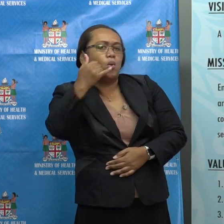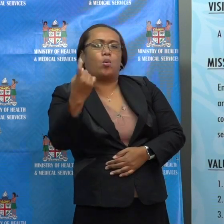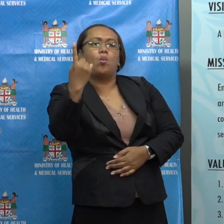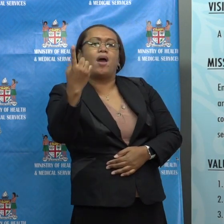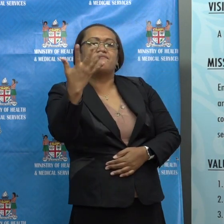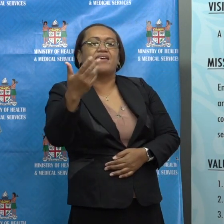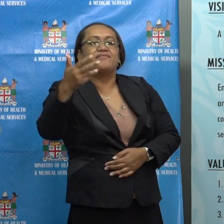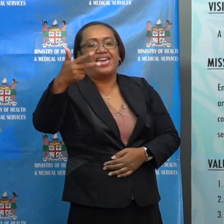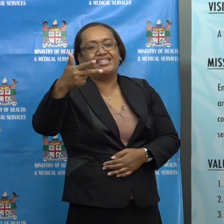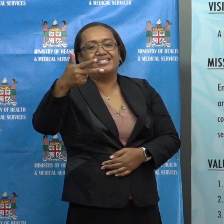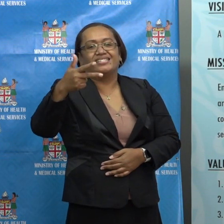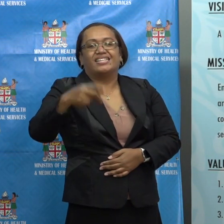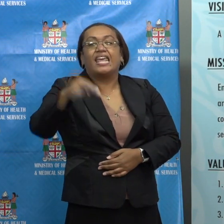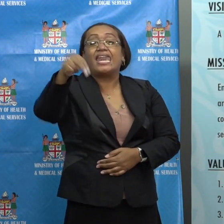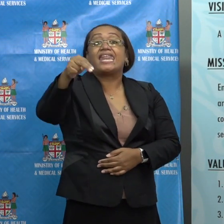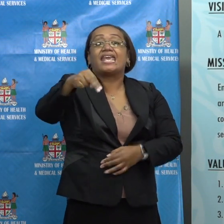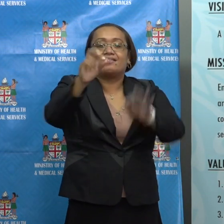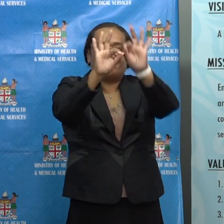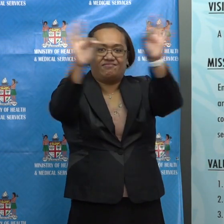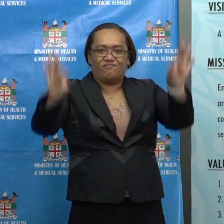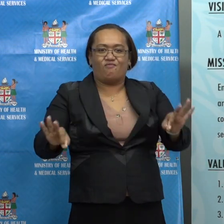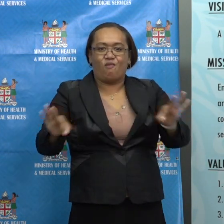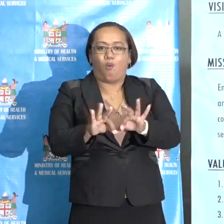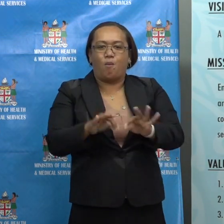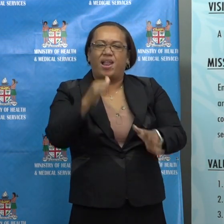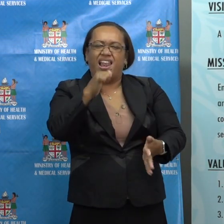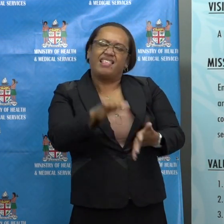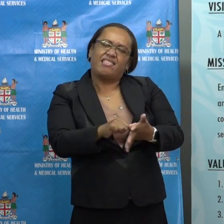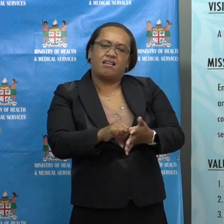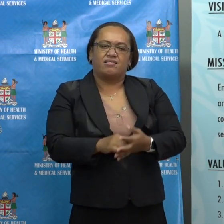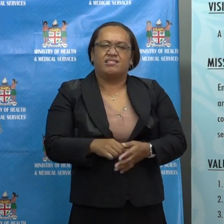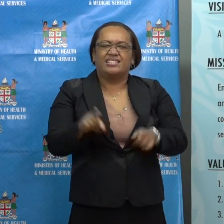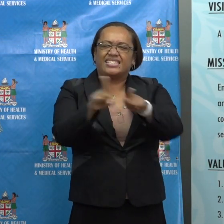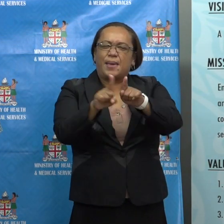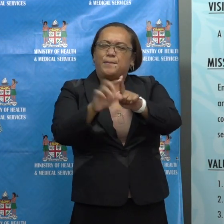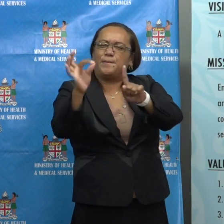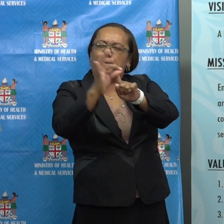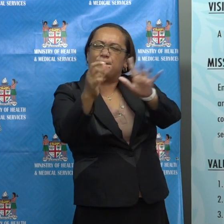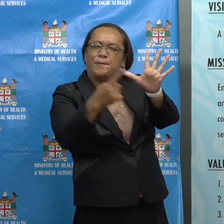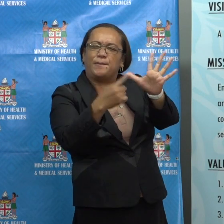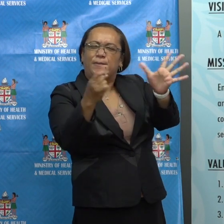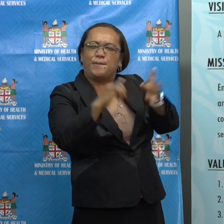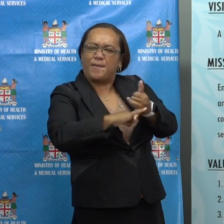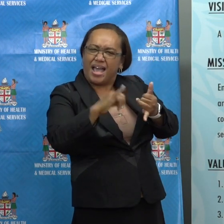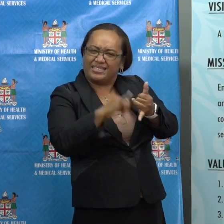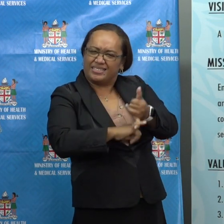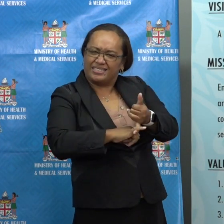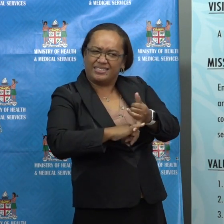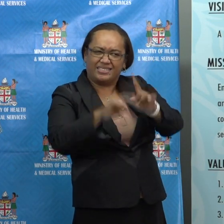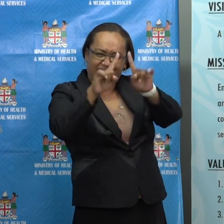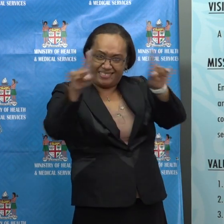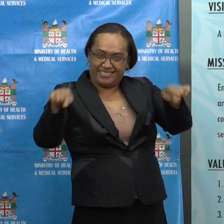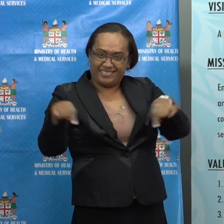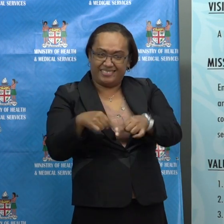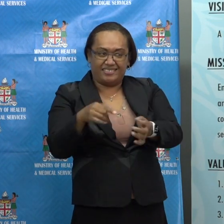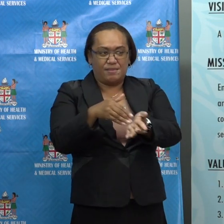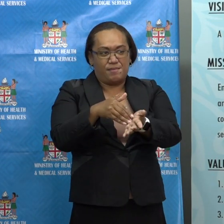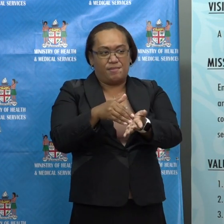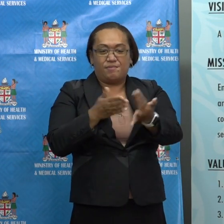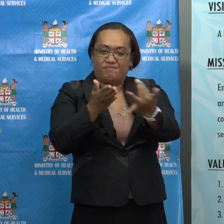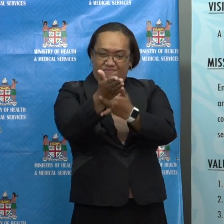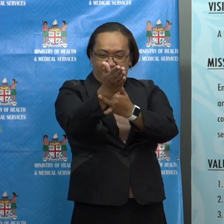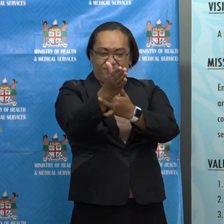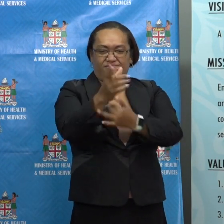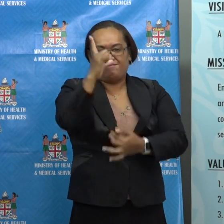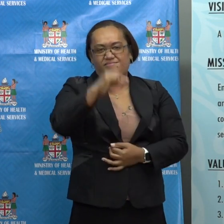permission documents, which will be your passes. The Fiji Police Force will efficiently facilitate